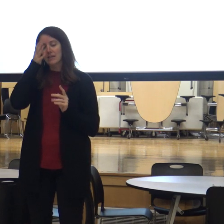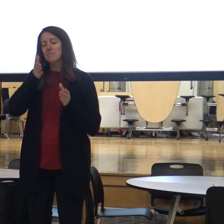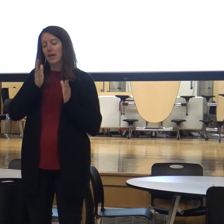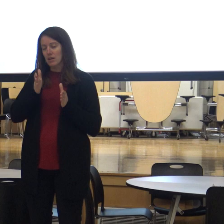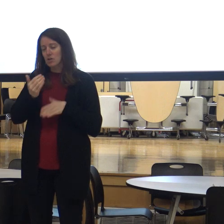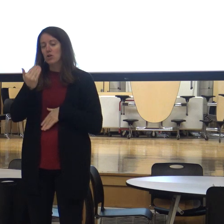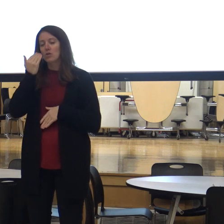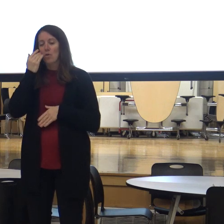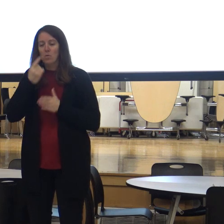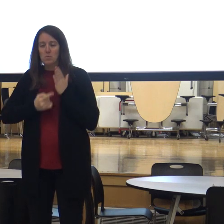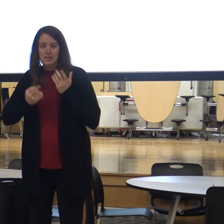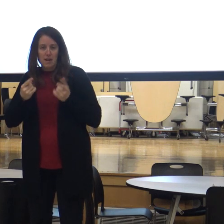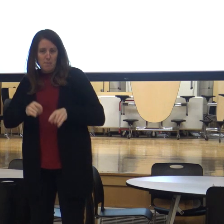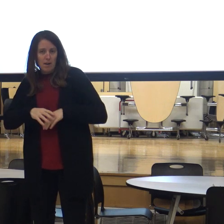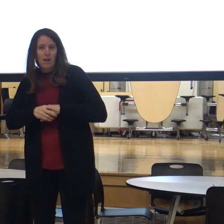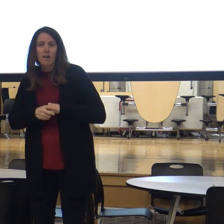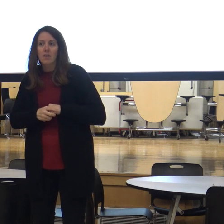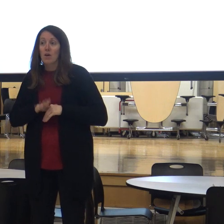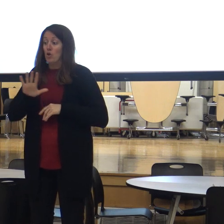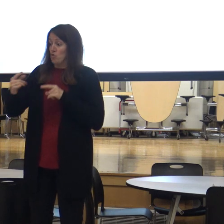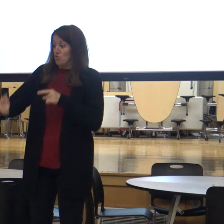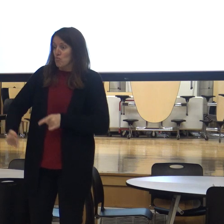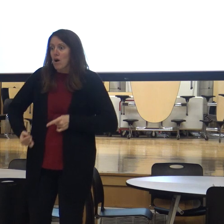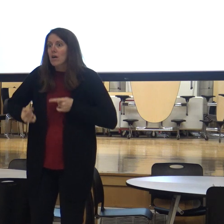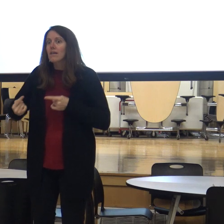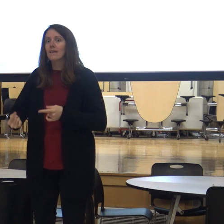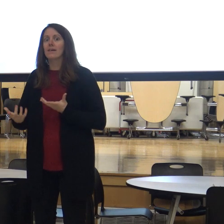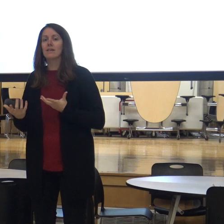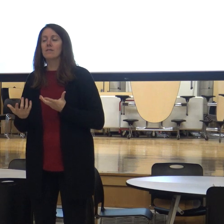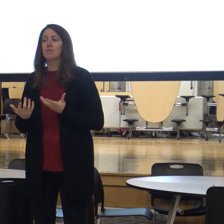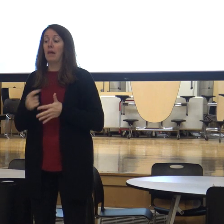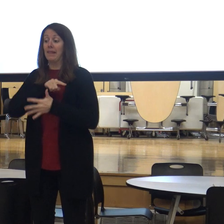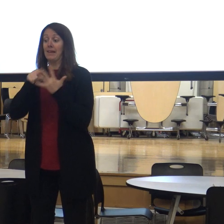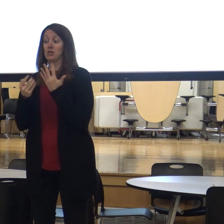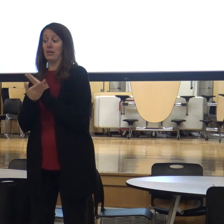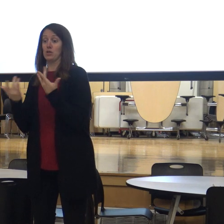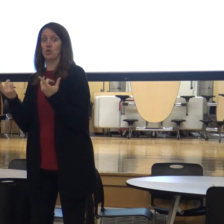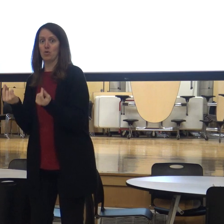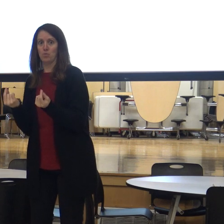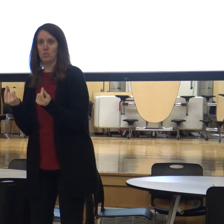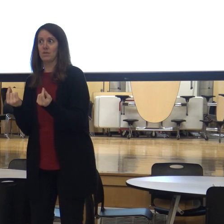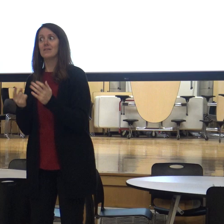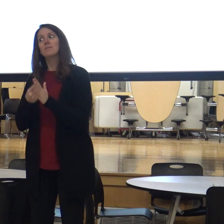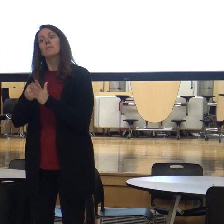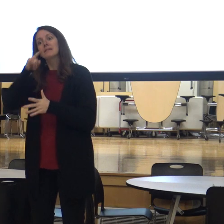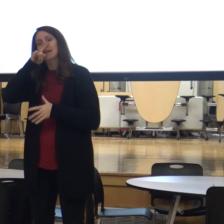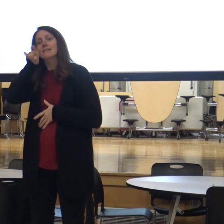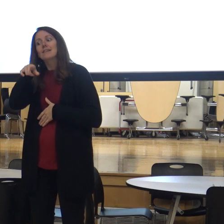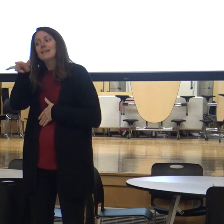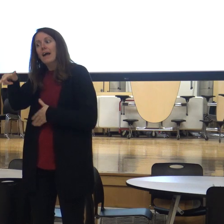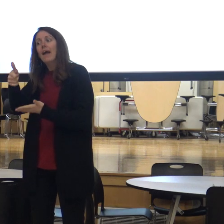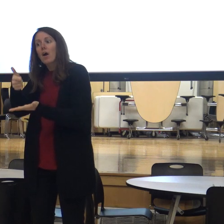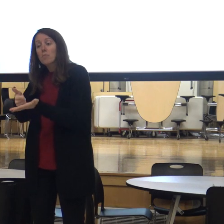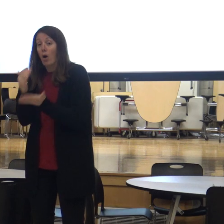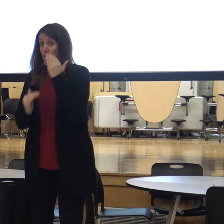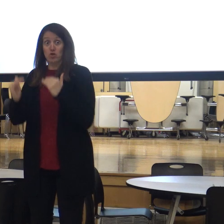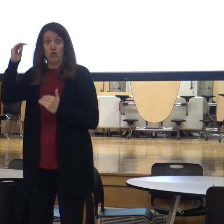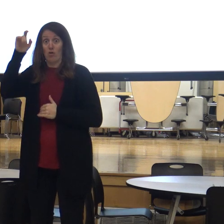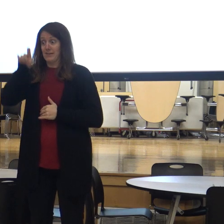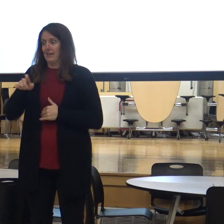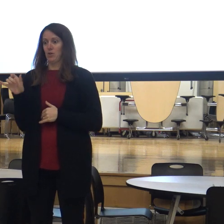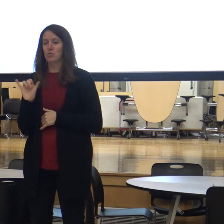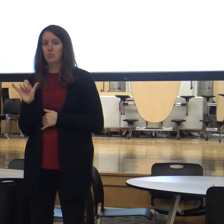on. You're struggling, here's what you can do. They need that help. As adults, sometimes we need help. We need people to